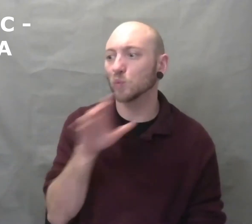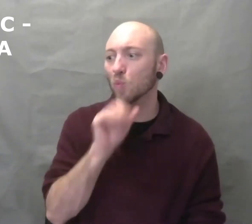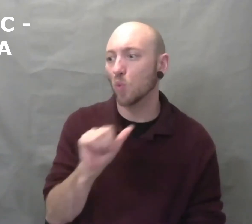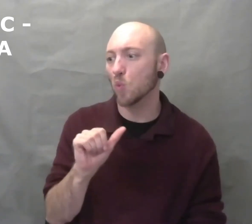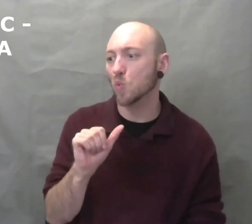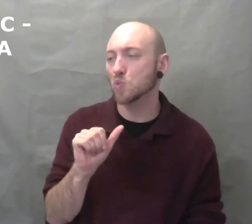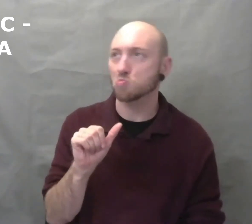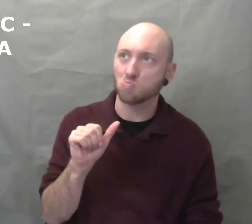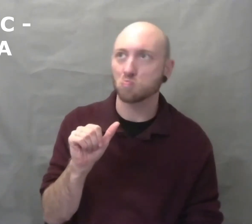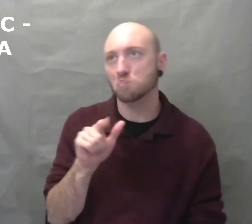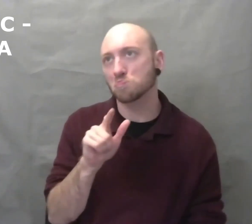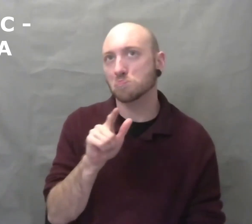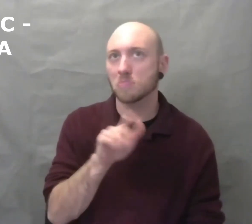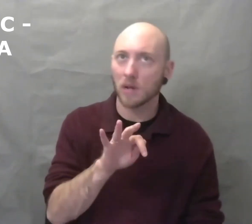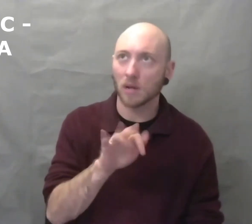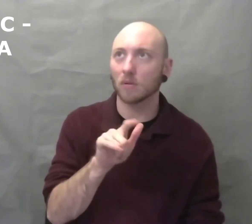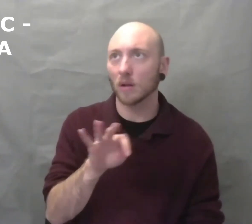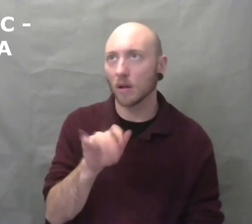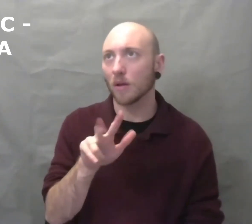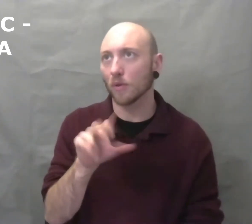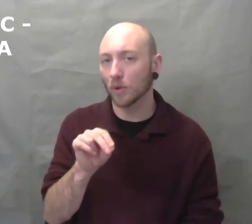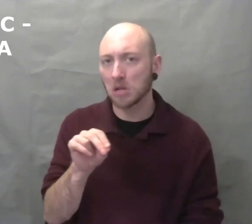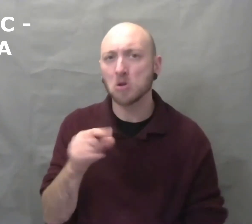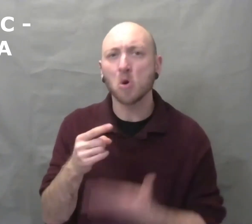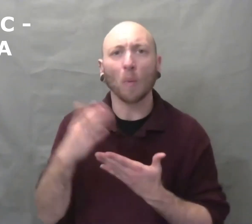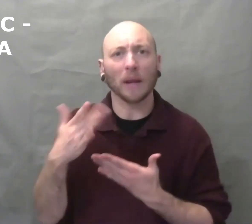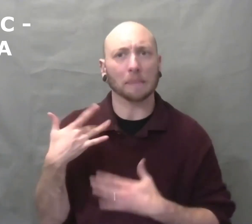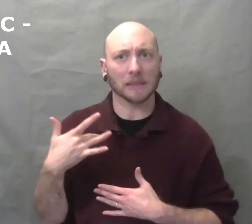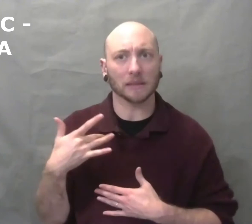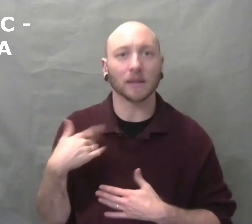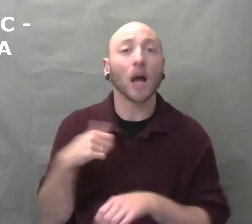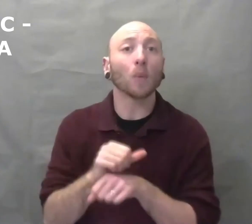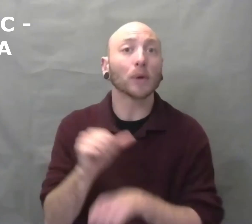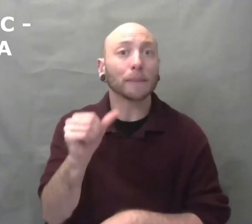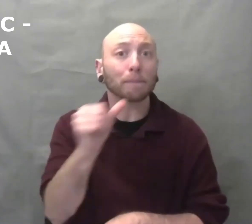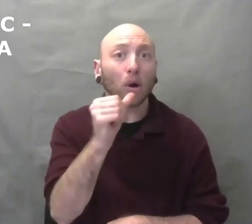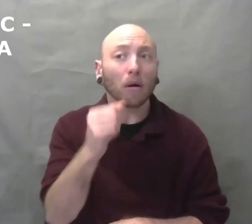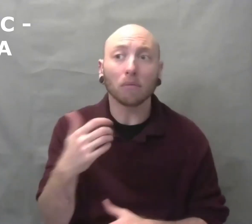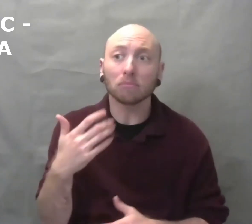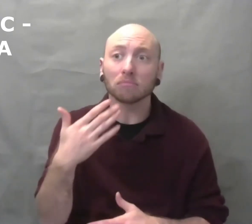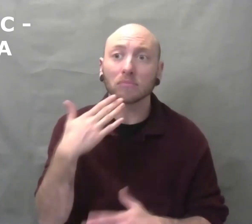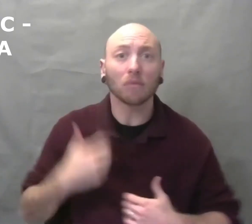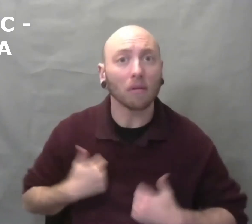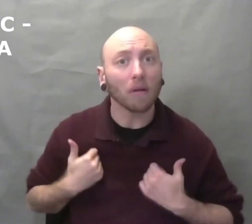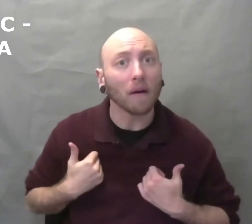28, 29, 30. I was the weekend kind of drinker. I was a bartender. I was living the good life. It was always shot o'clock or beer